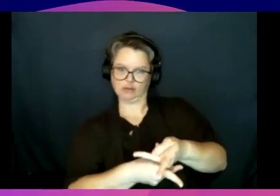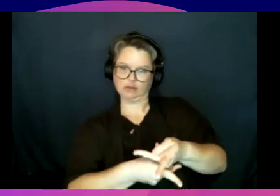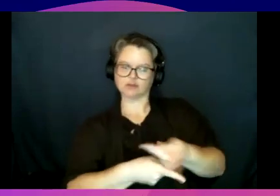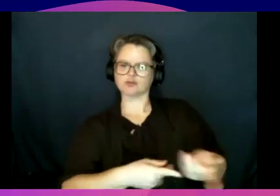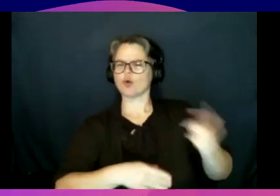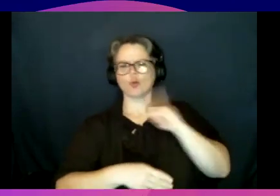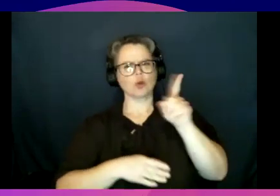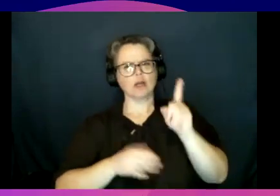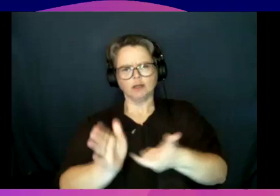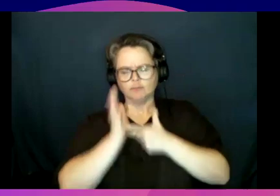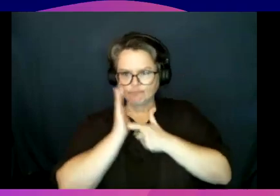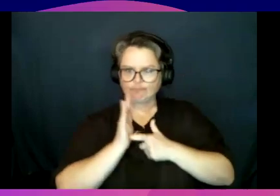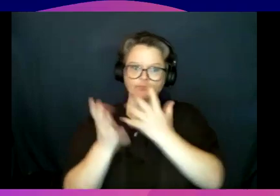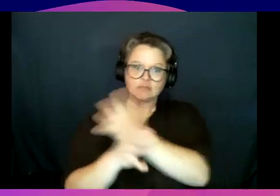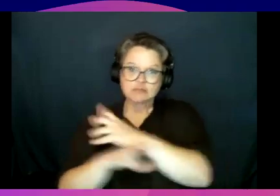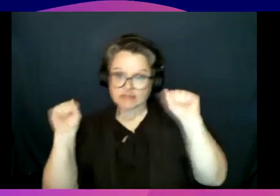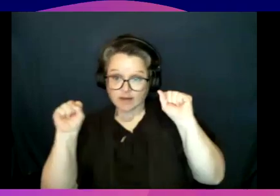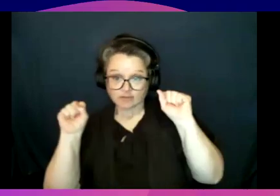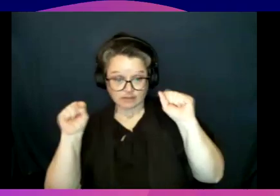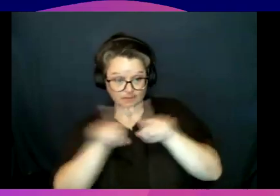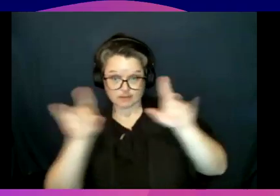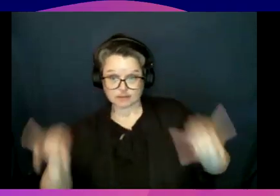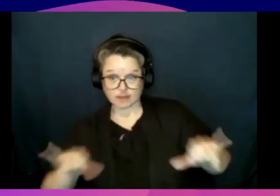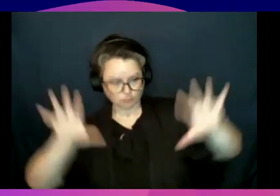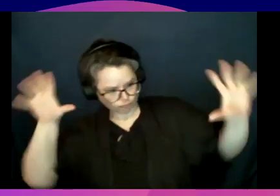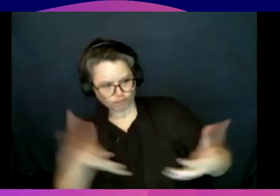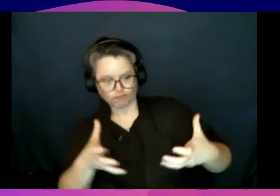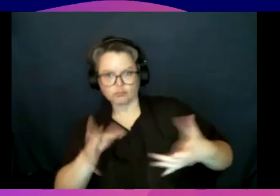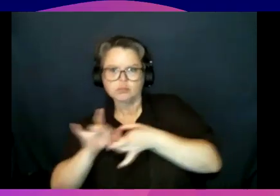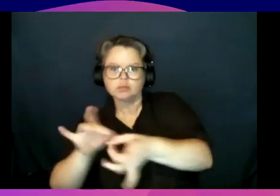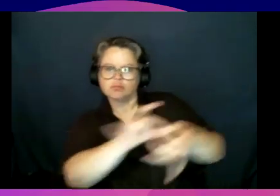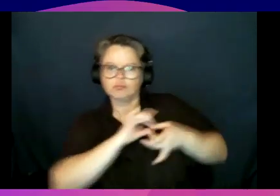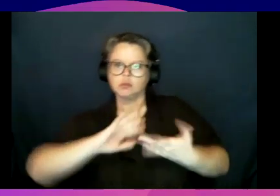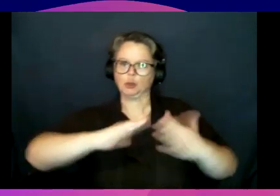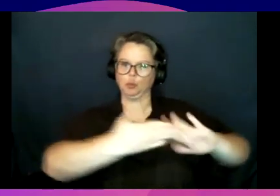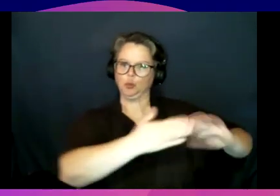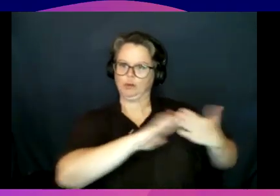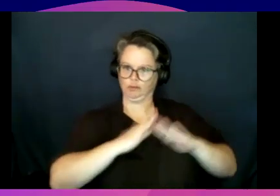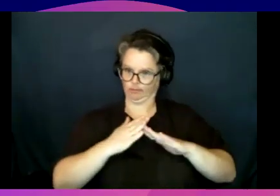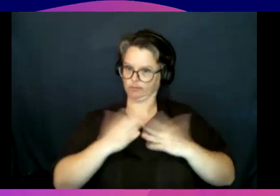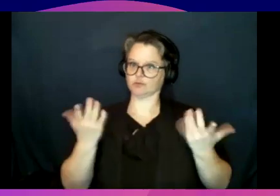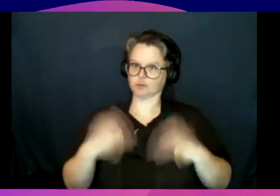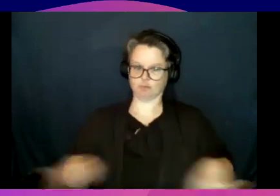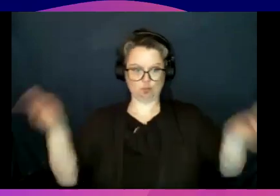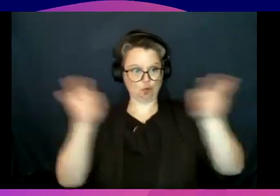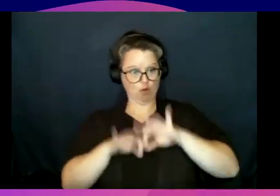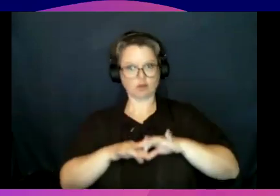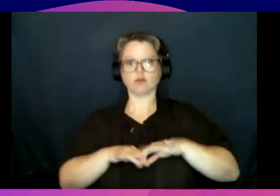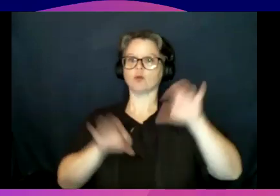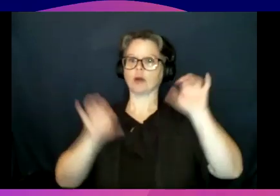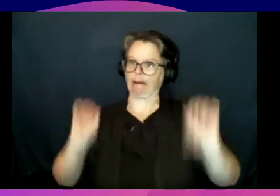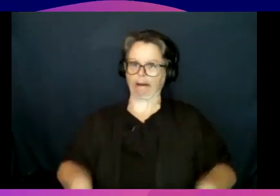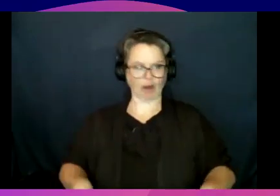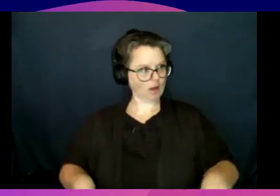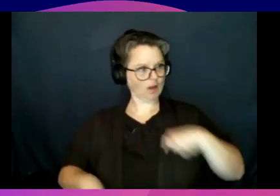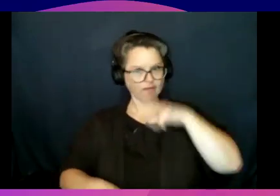ring levels so that people can continue to do this work and be well in it. We value support, so we